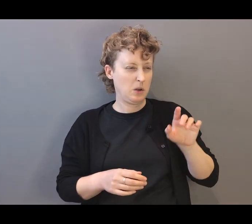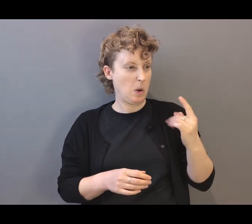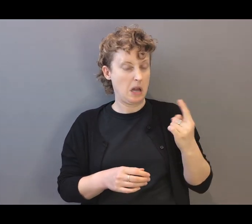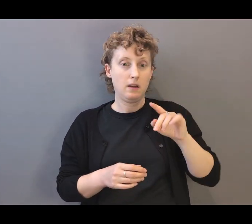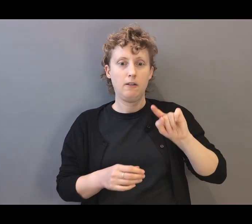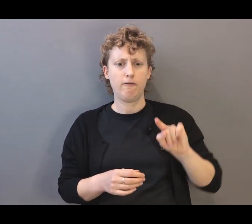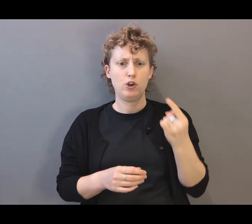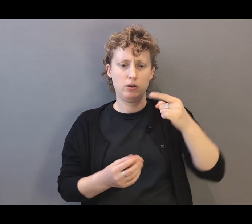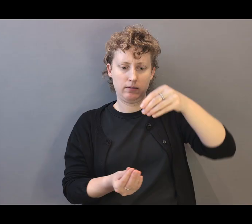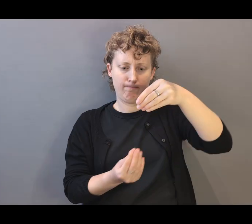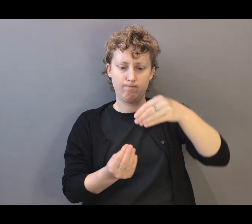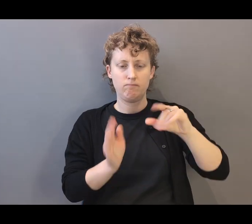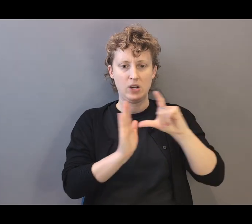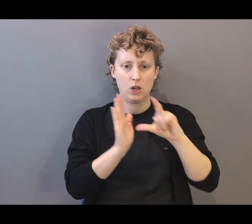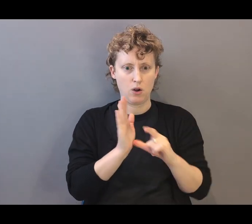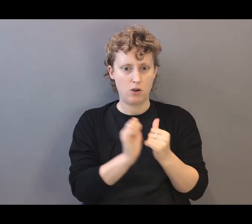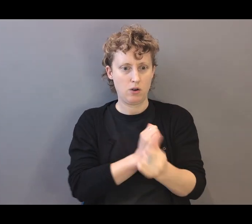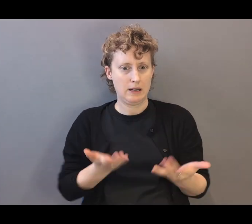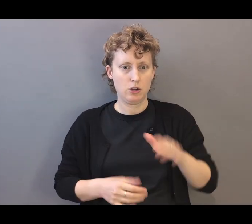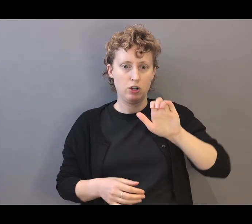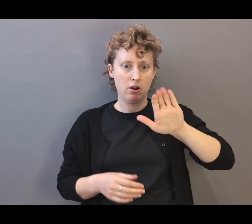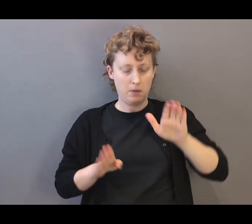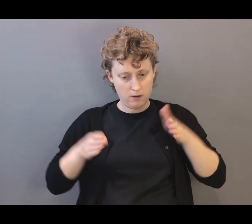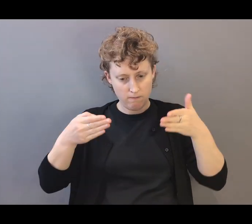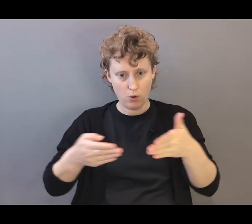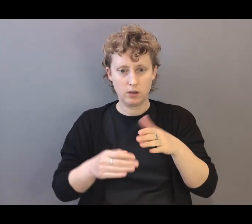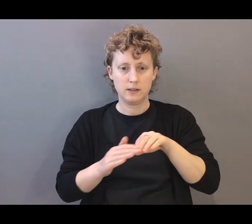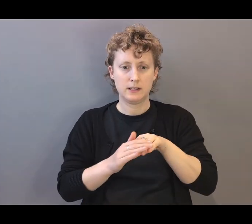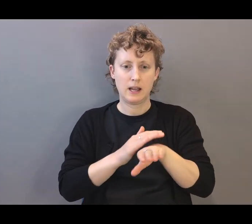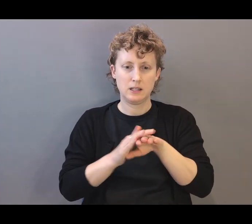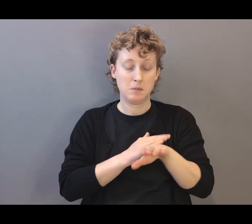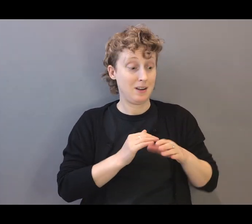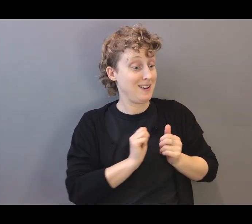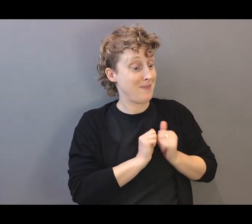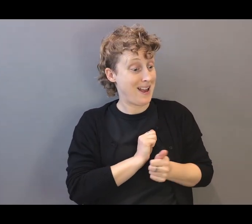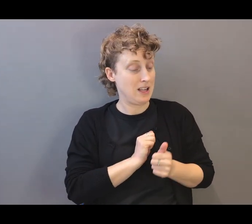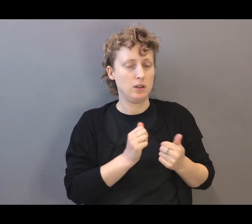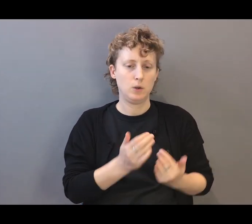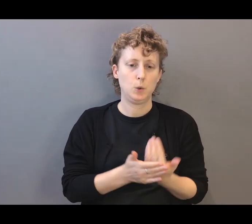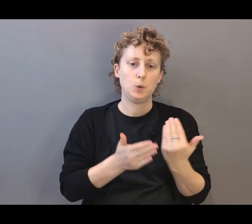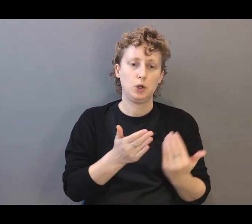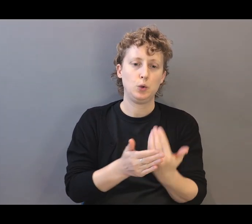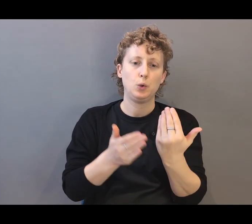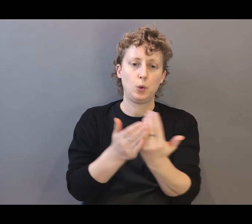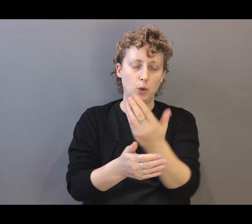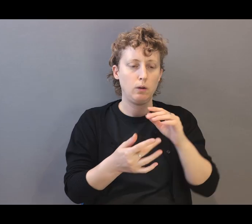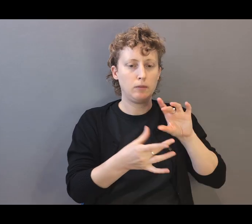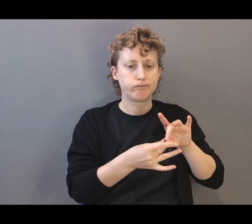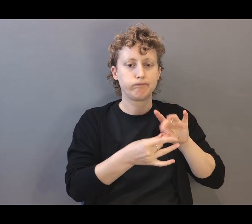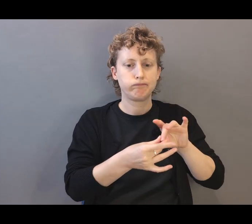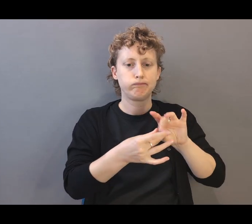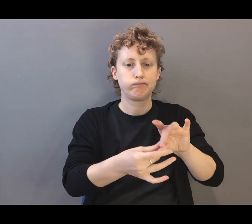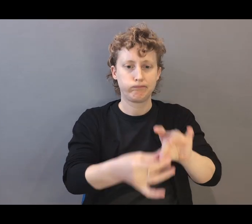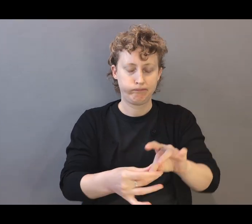on accessibility. And after that, there's been new pieces of legislation that have kind of created this